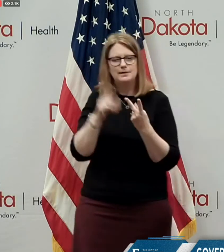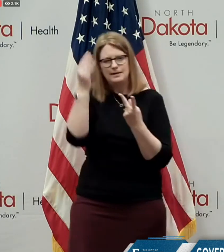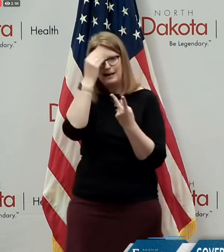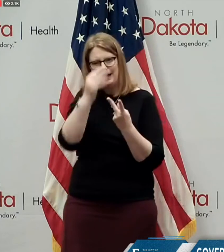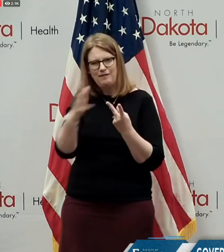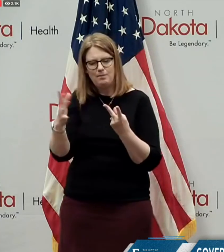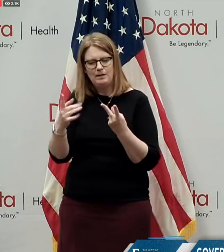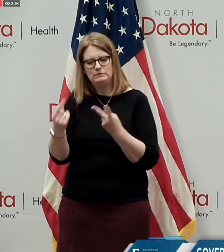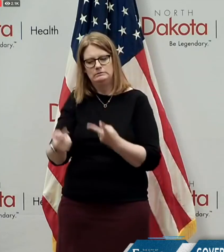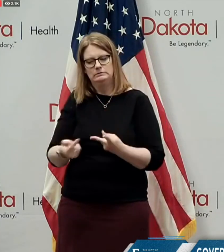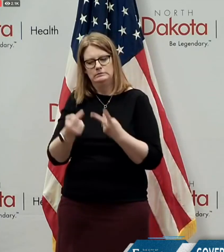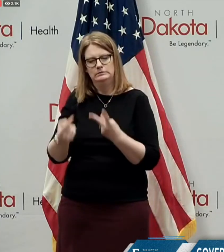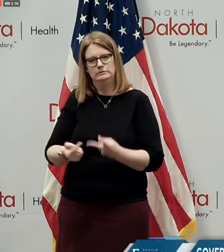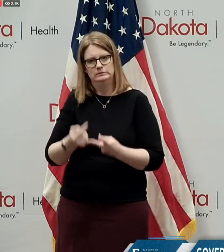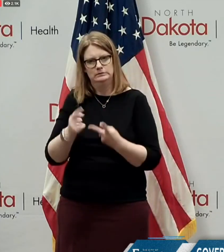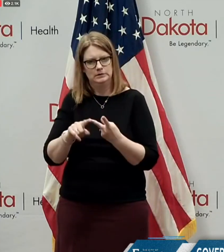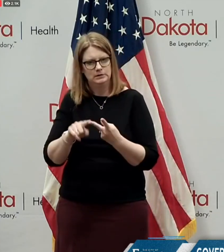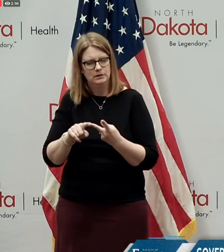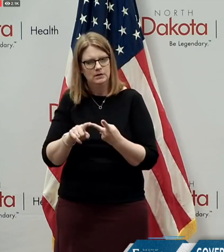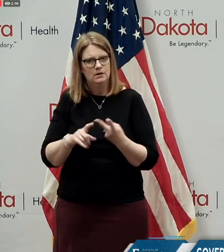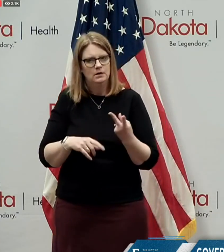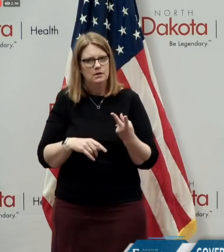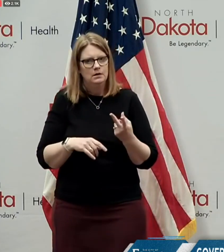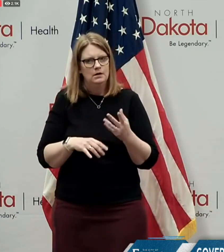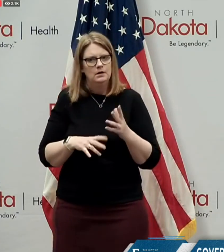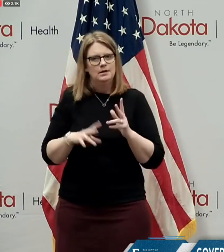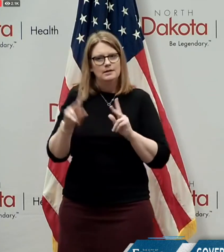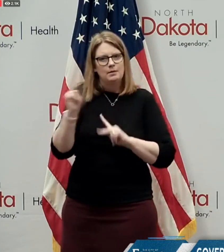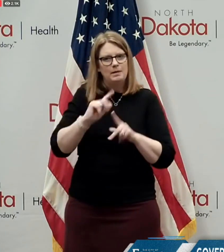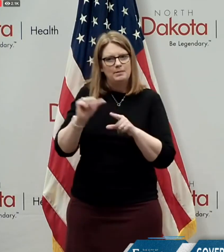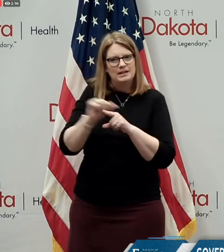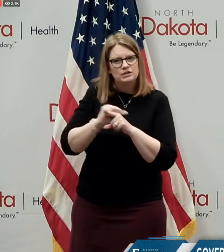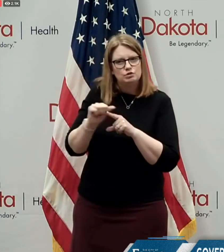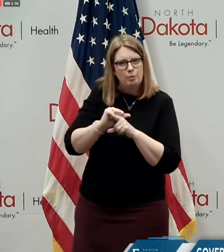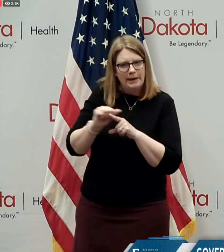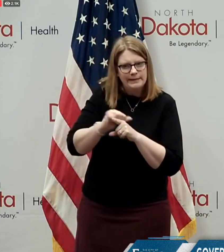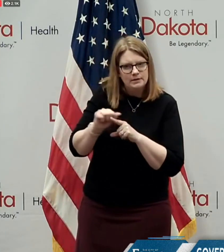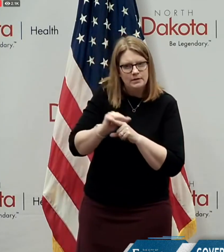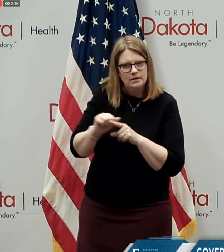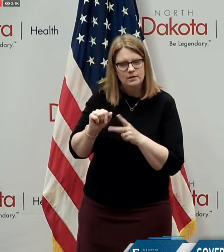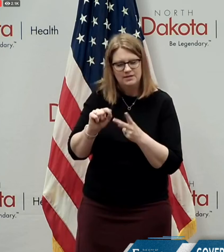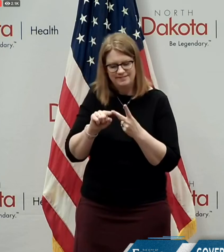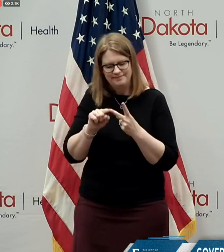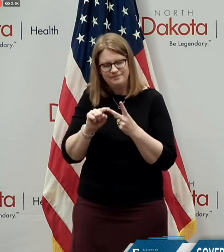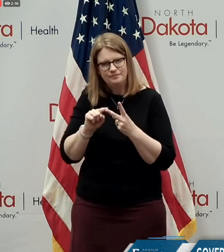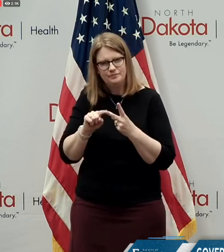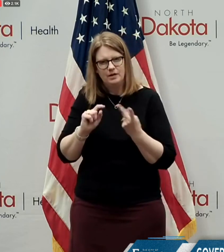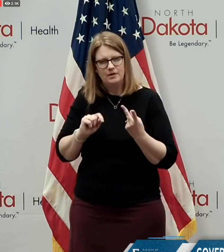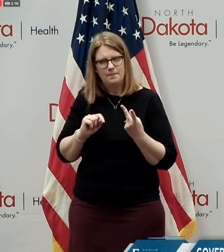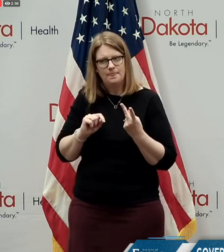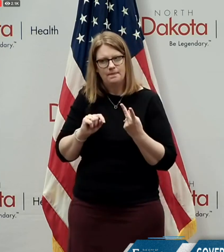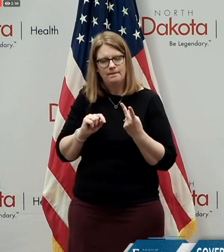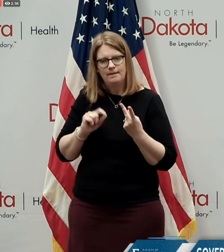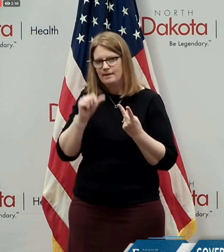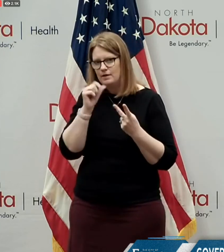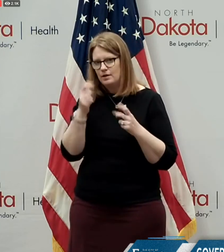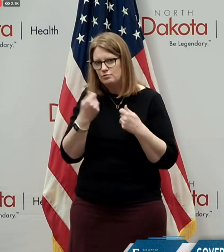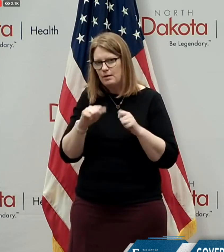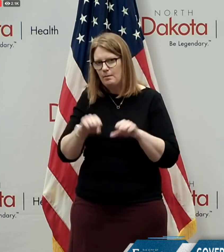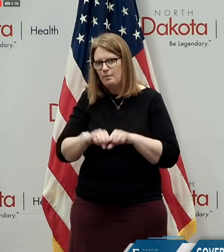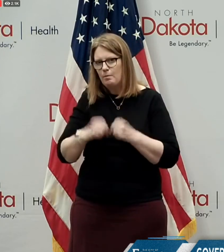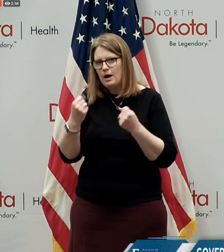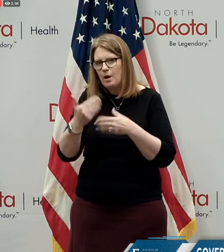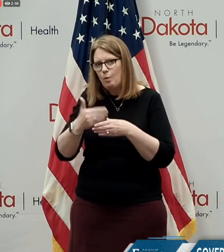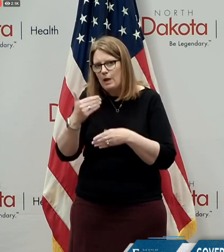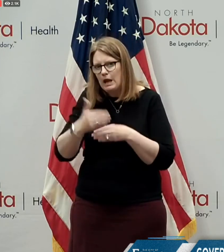where the people that are trained in these tactics are actually what they're trying to get. They're not trying to break a window. They're